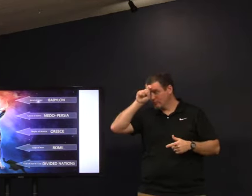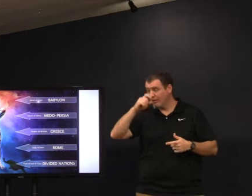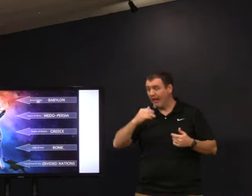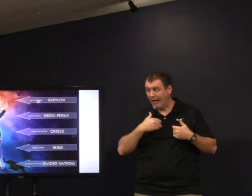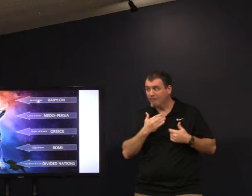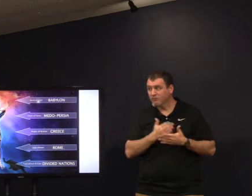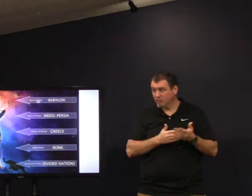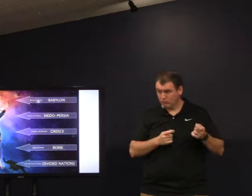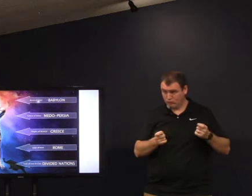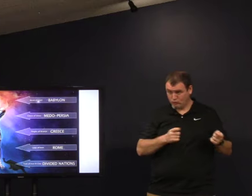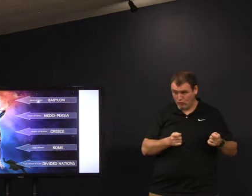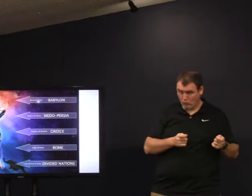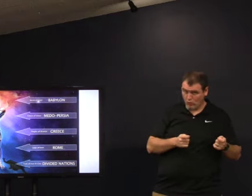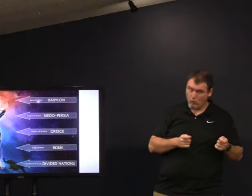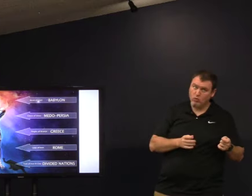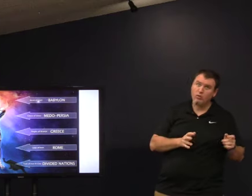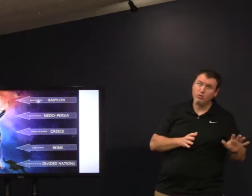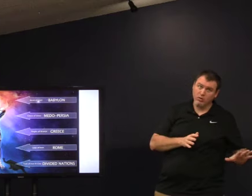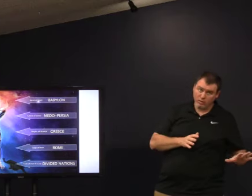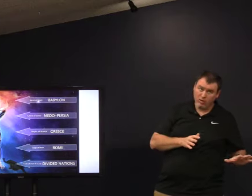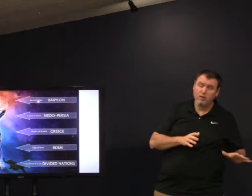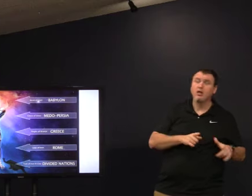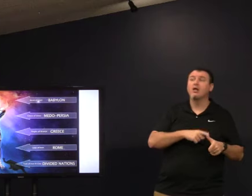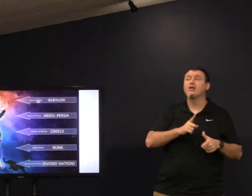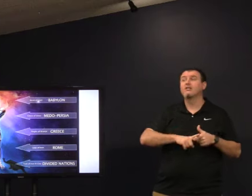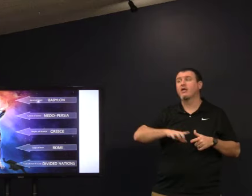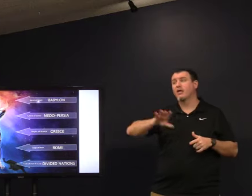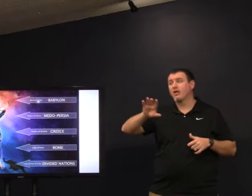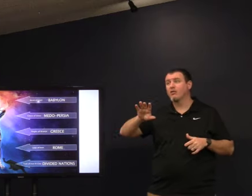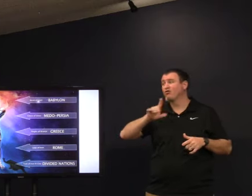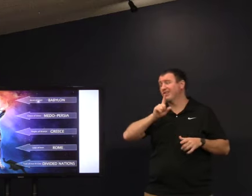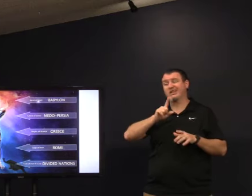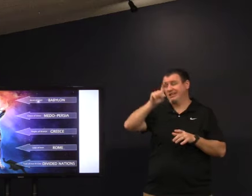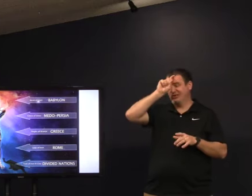split apart, and came back, and then Egypt had something to do with it.